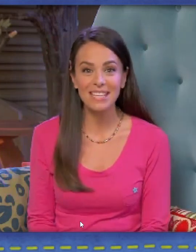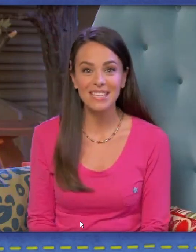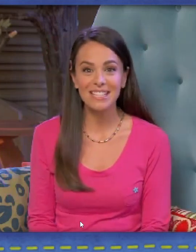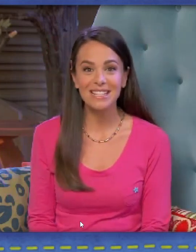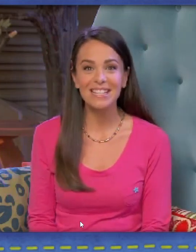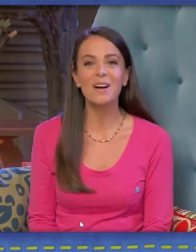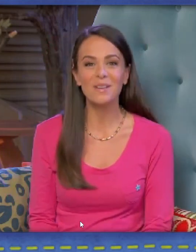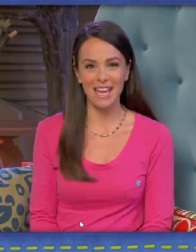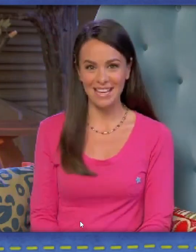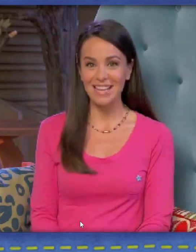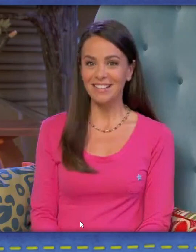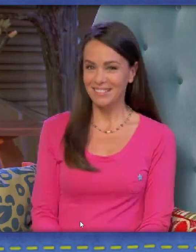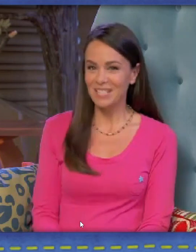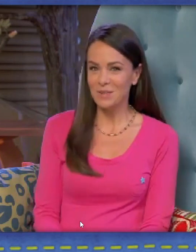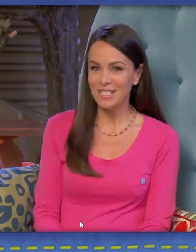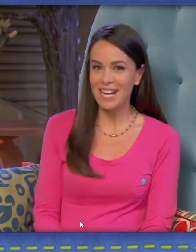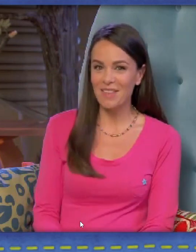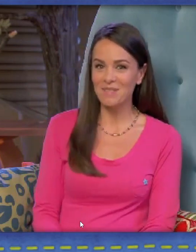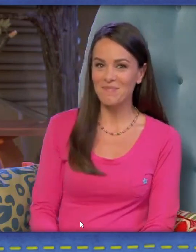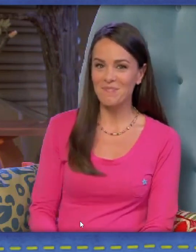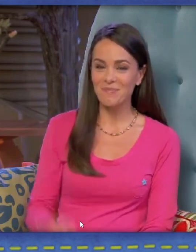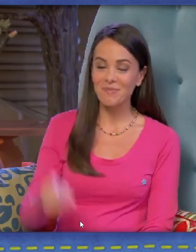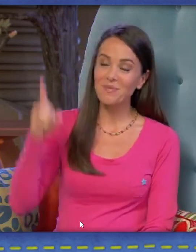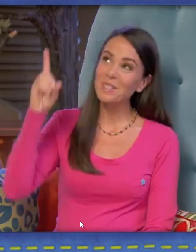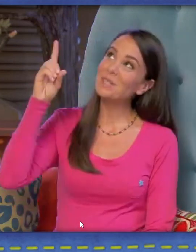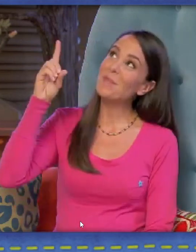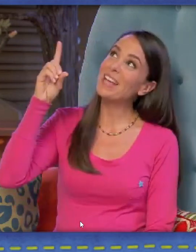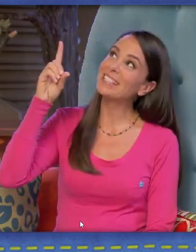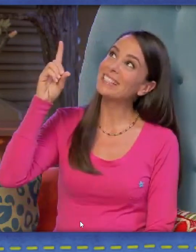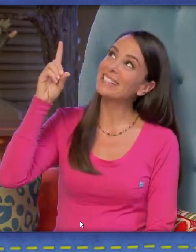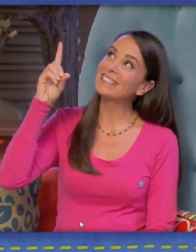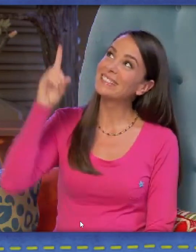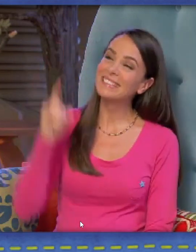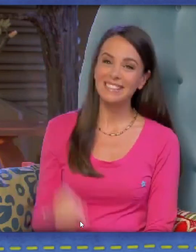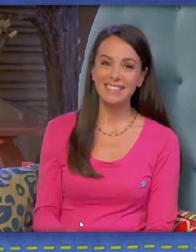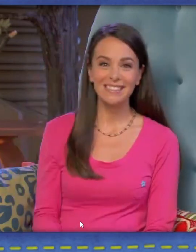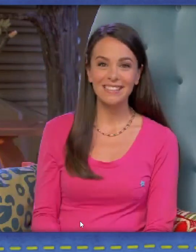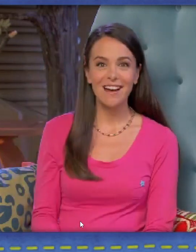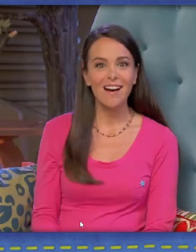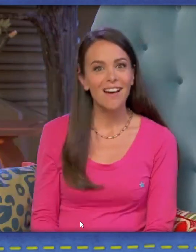me? Okay, let's do it together. Space.